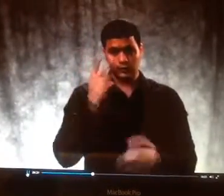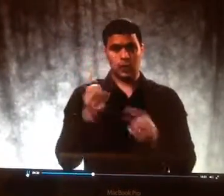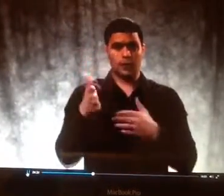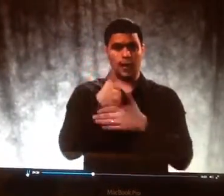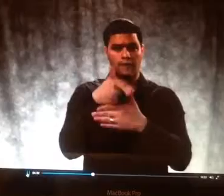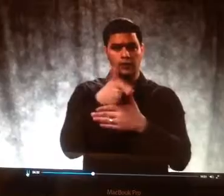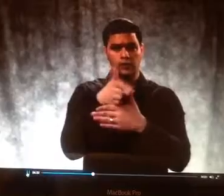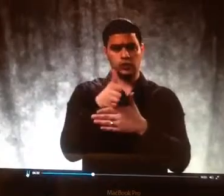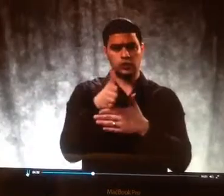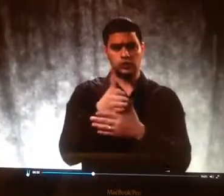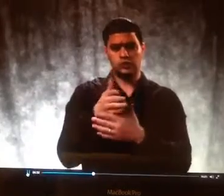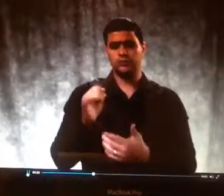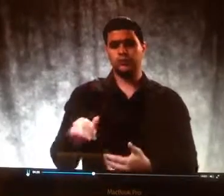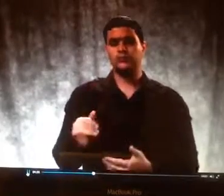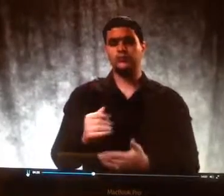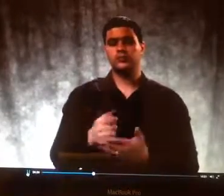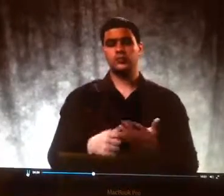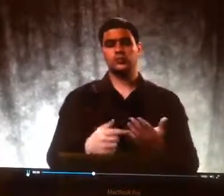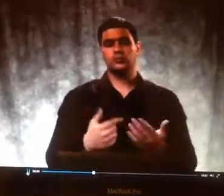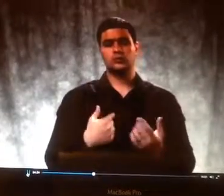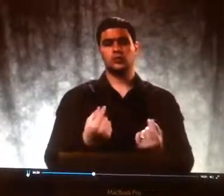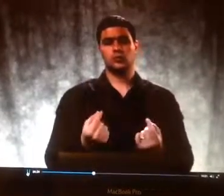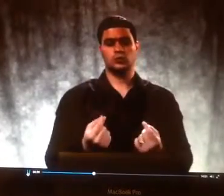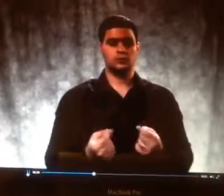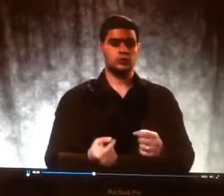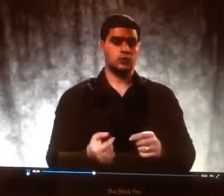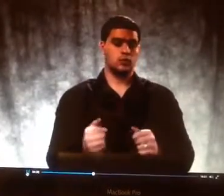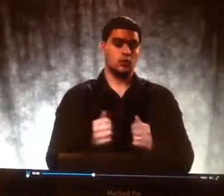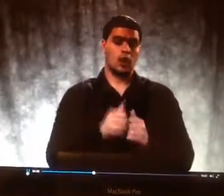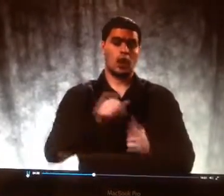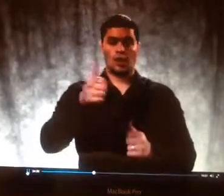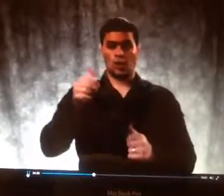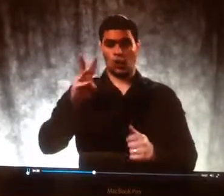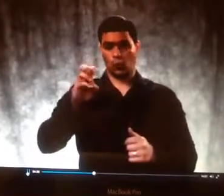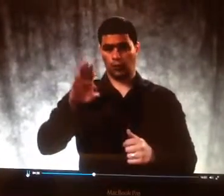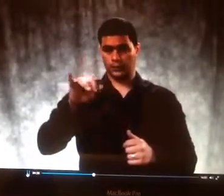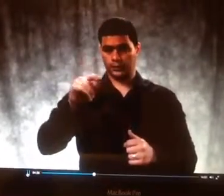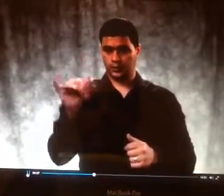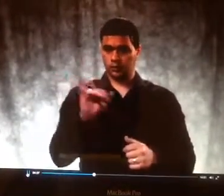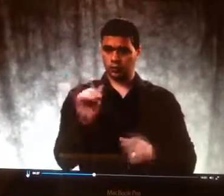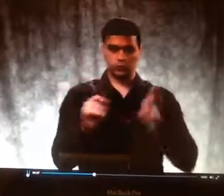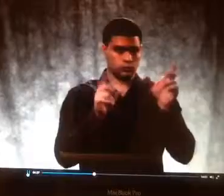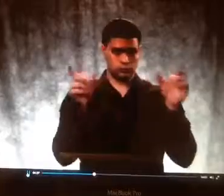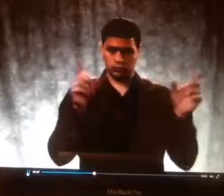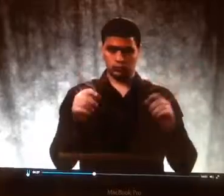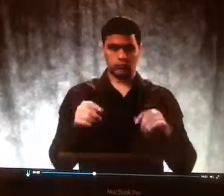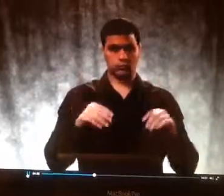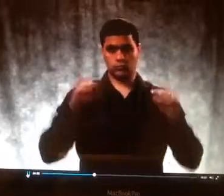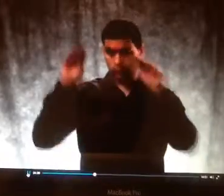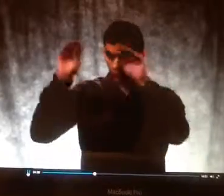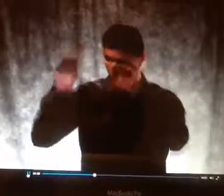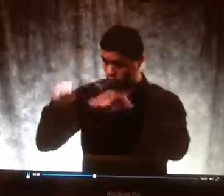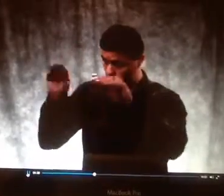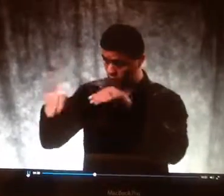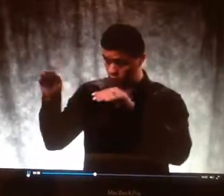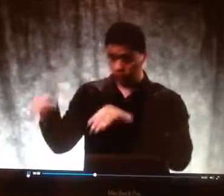numbers and divide by 3 and get the average processing time, the average loading time. And I did it with other websites too.